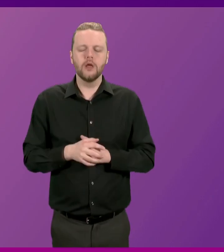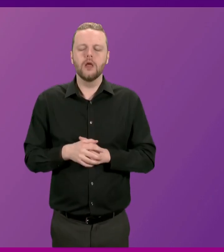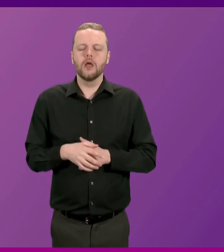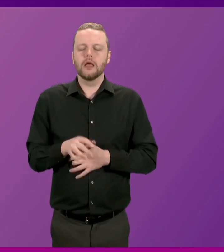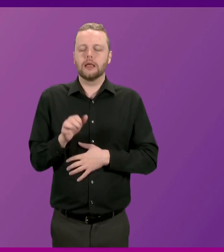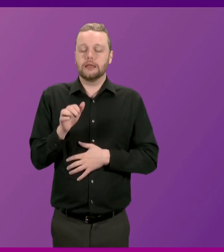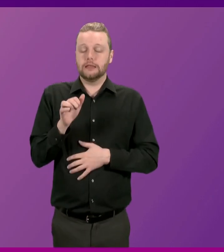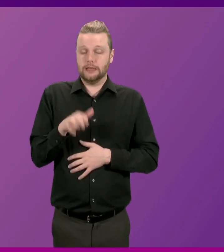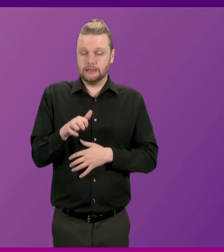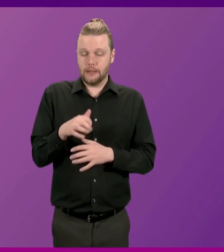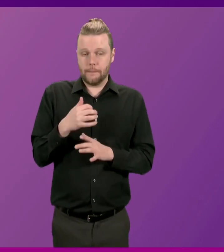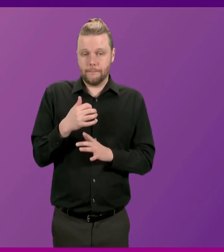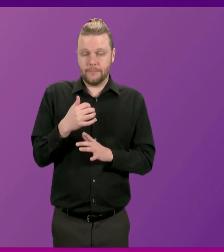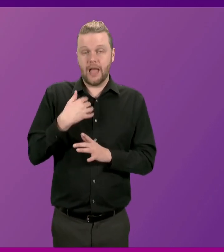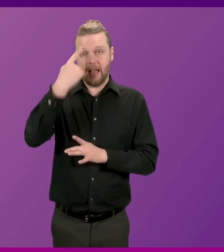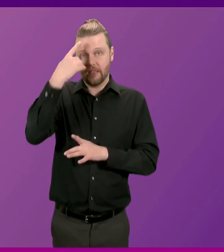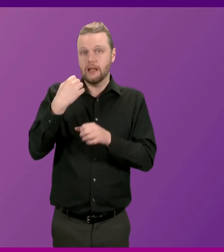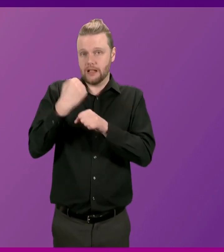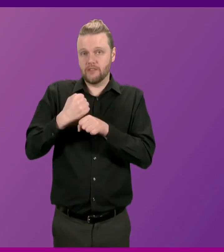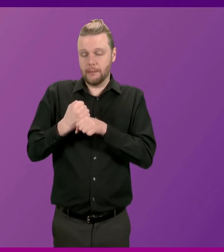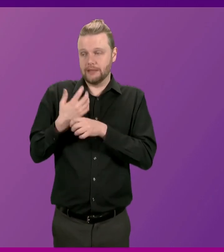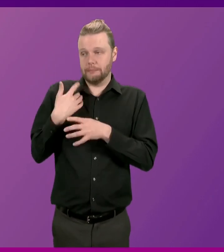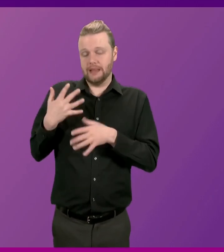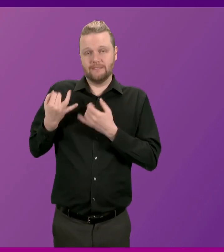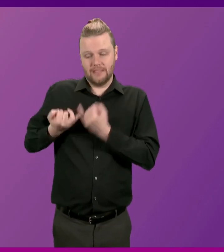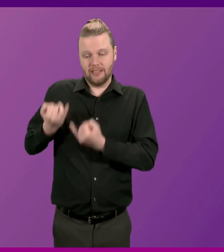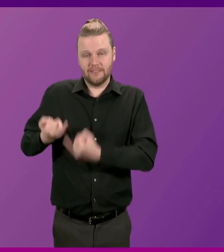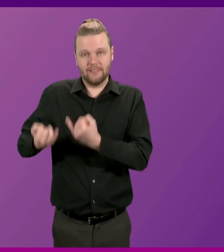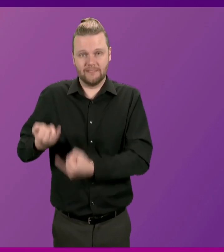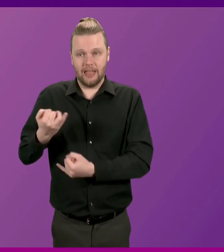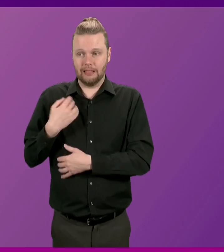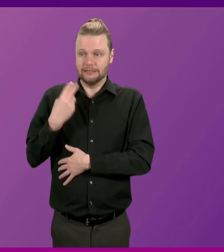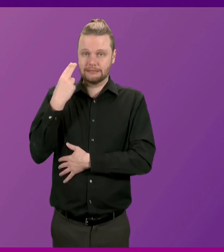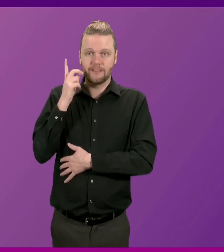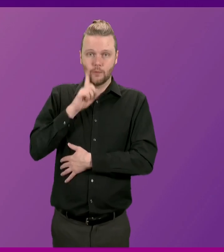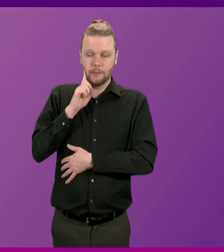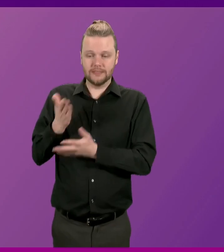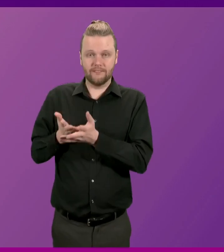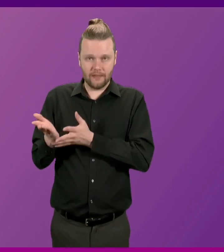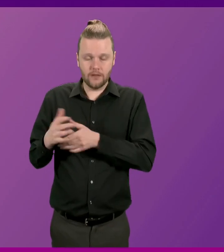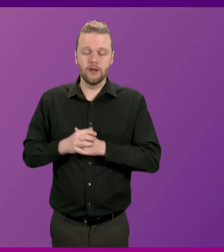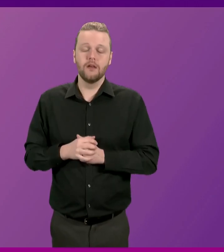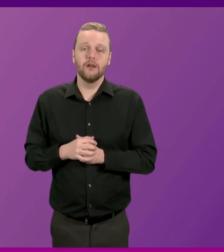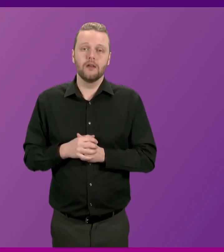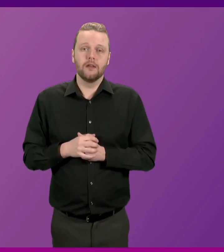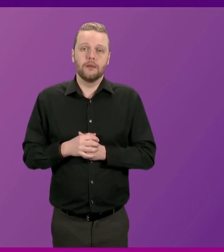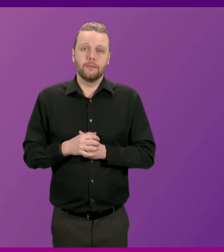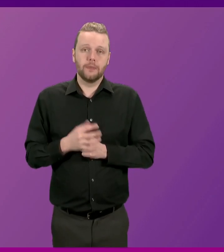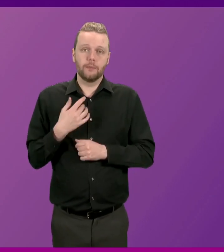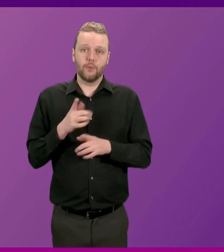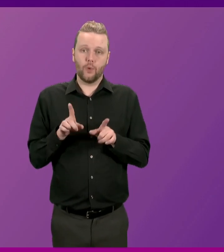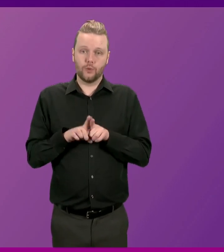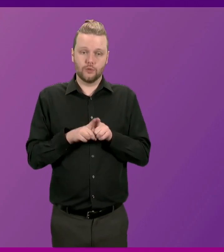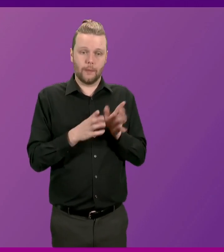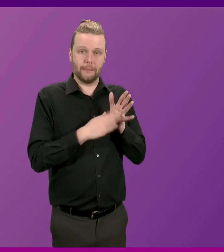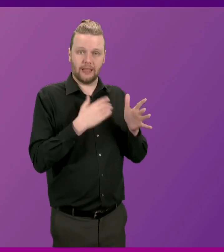do think that the government's letting down deaf victim survivors in terms of funding, but also as Maggie